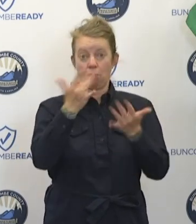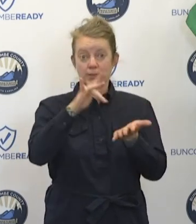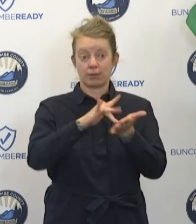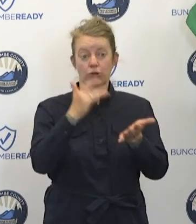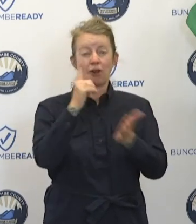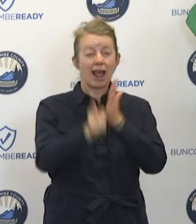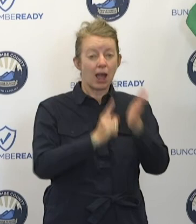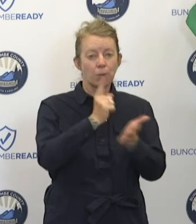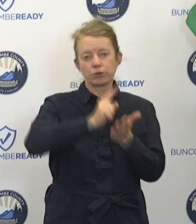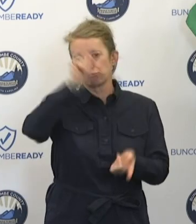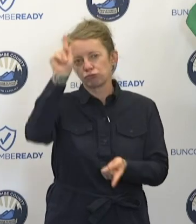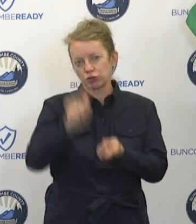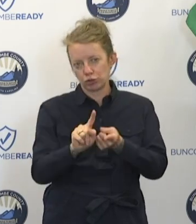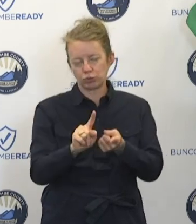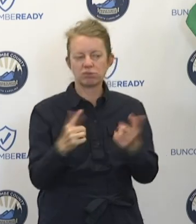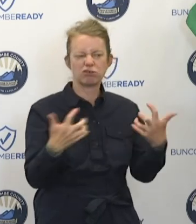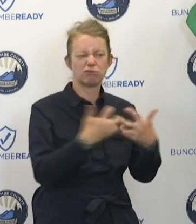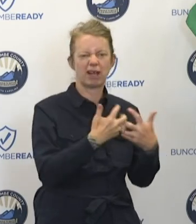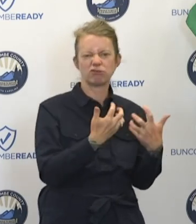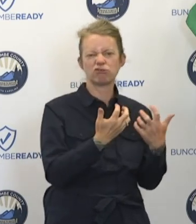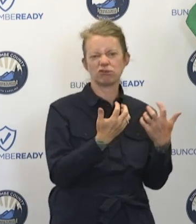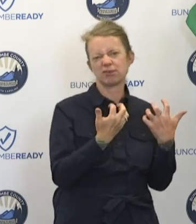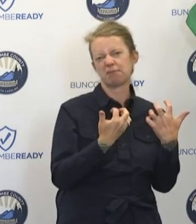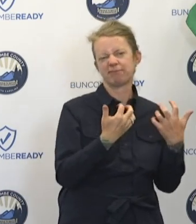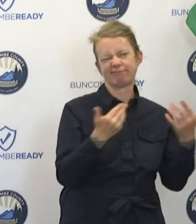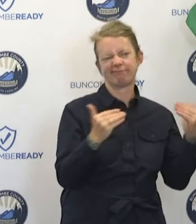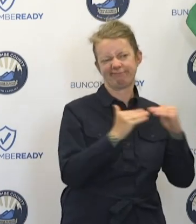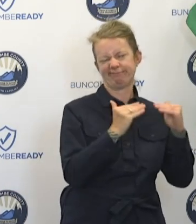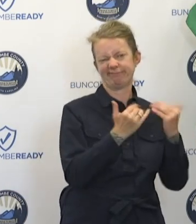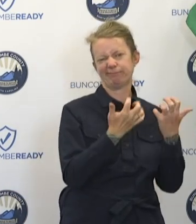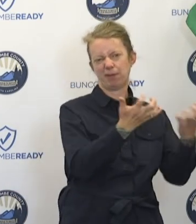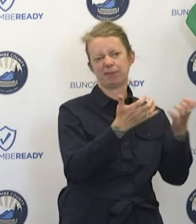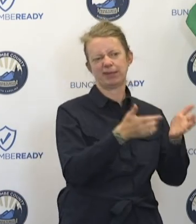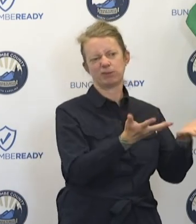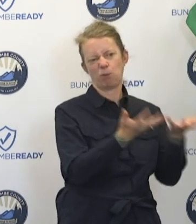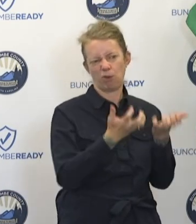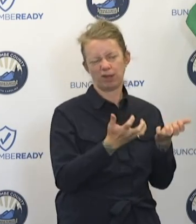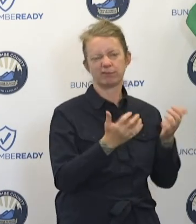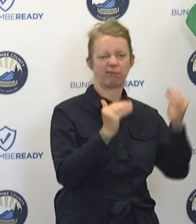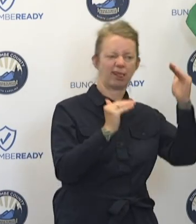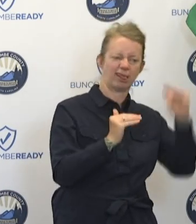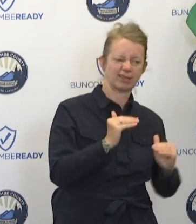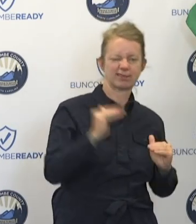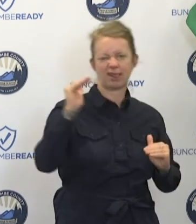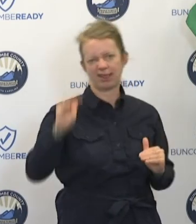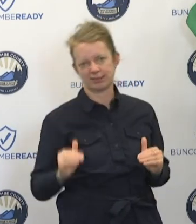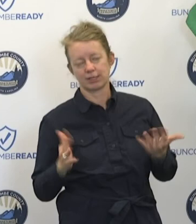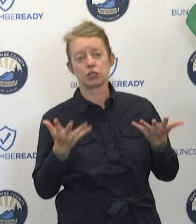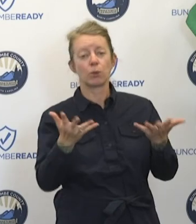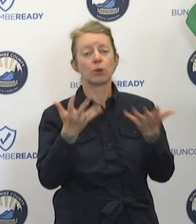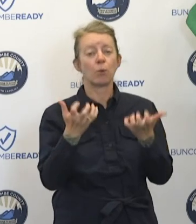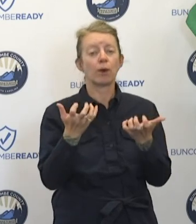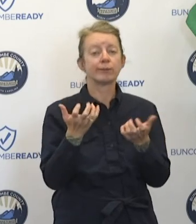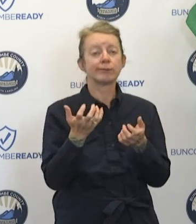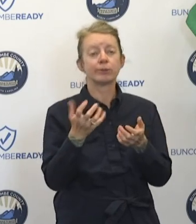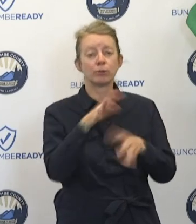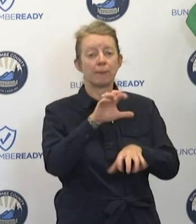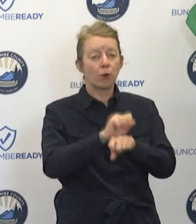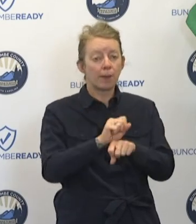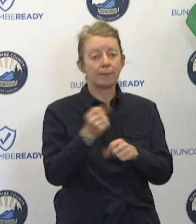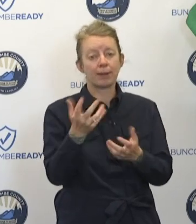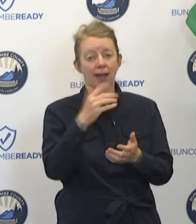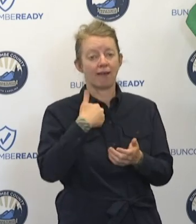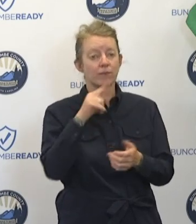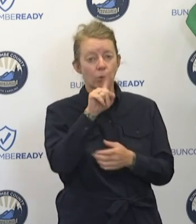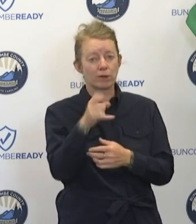If you want to make a vaccine appointment or have a COVID-related question, You can call the Ready Team between the hours of